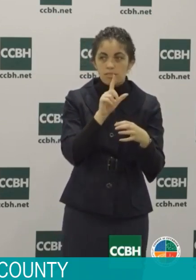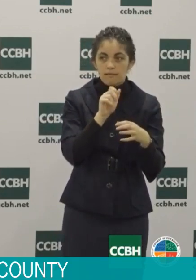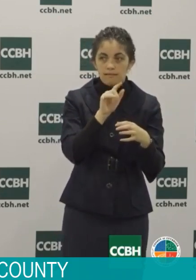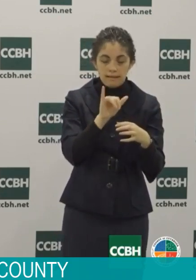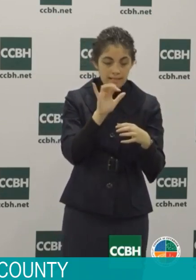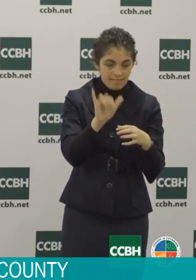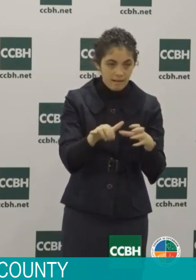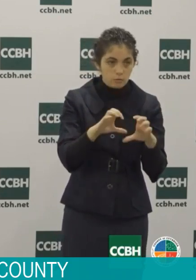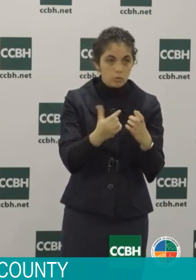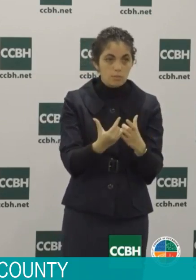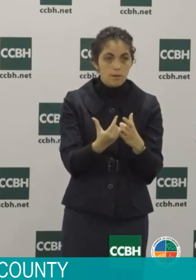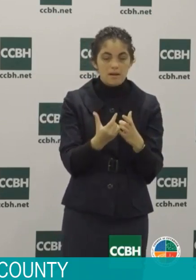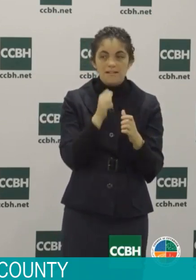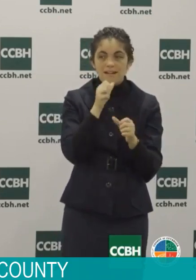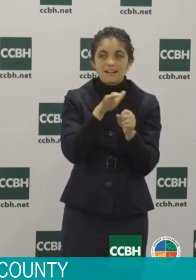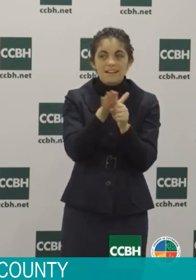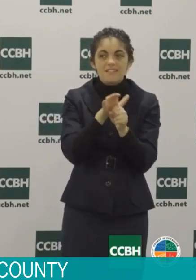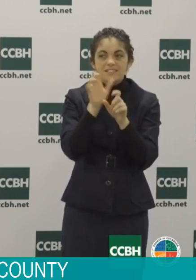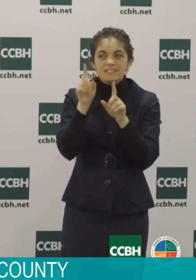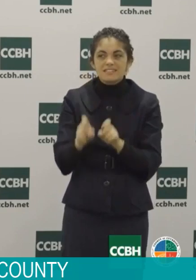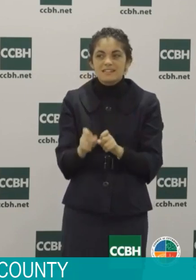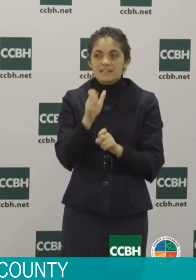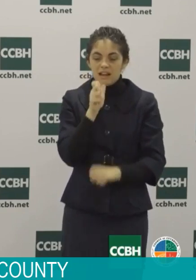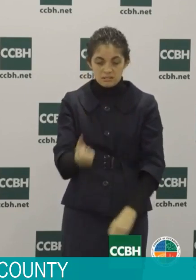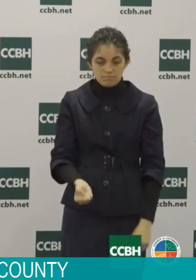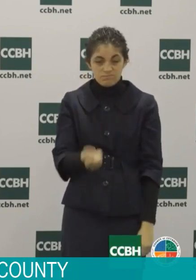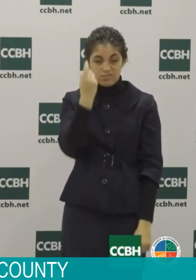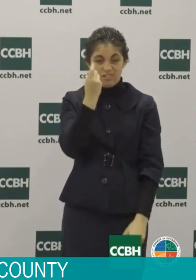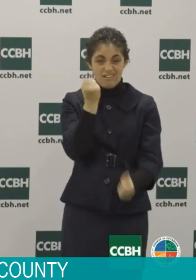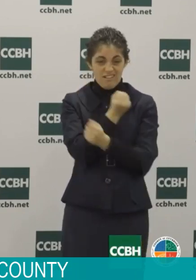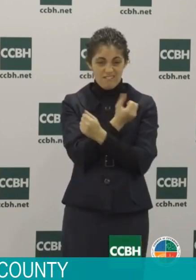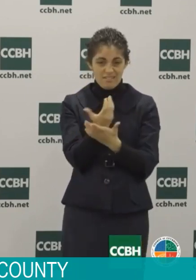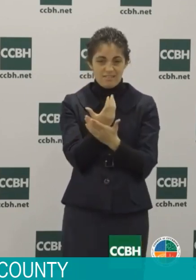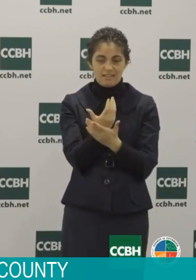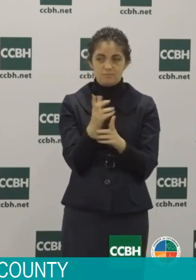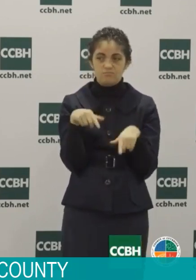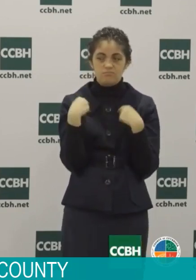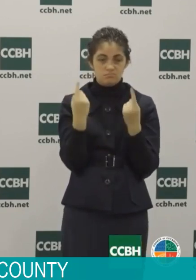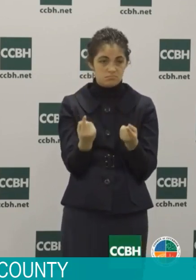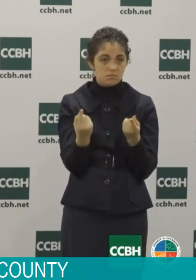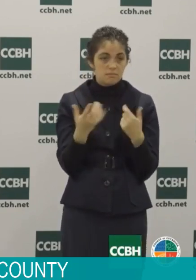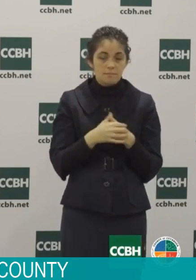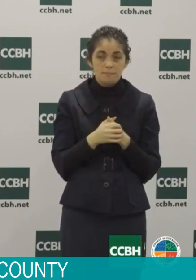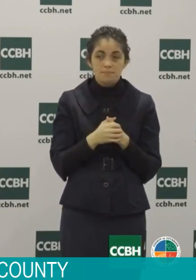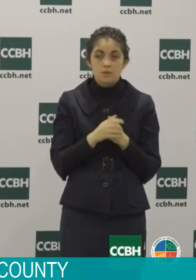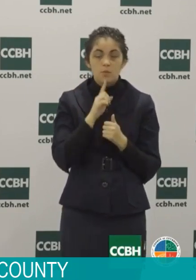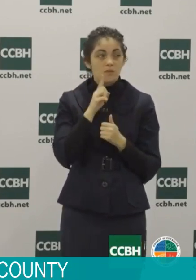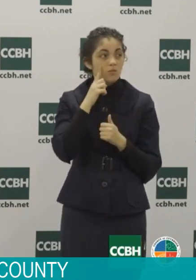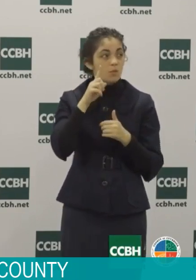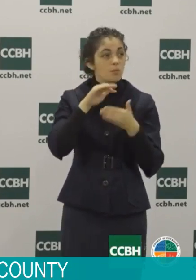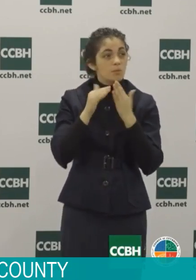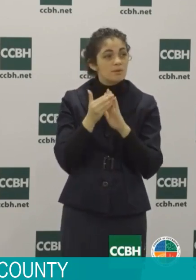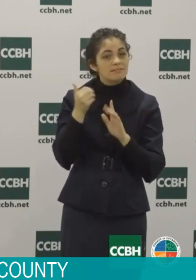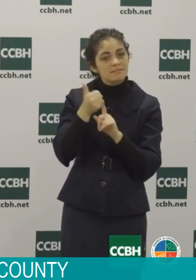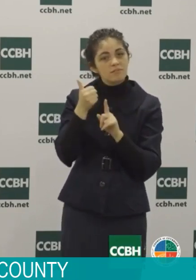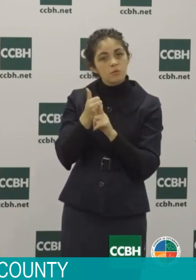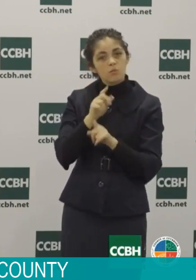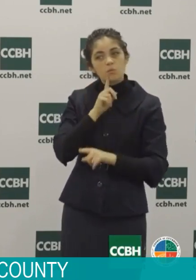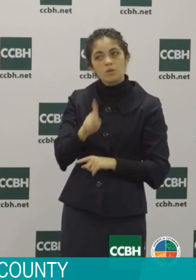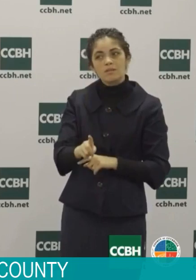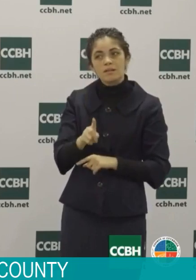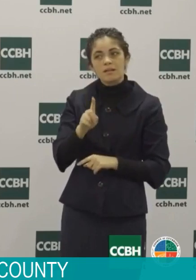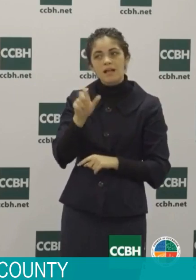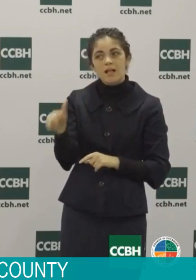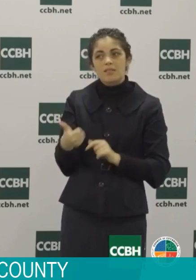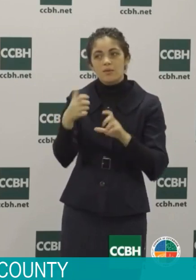enough testing, we're probably not understanding the full extent of the infection in the community. And that includes probably